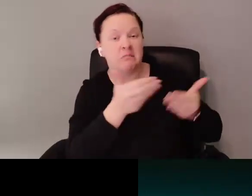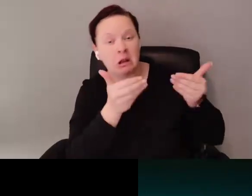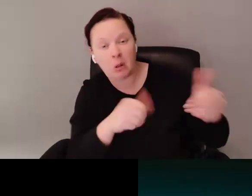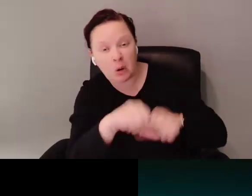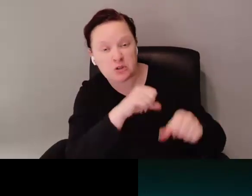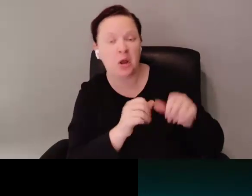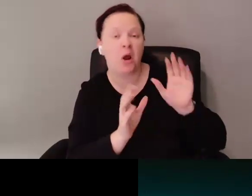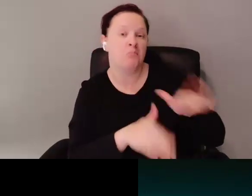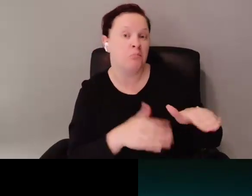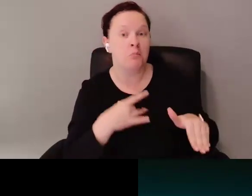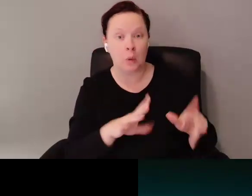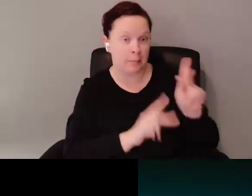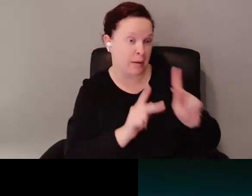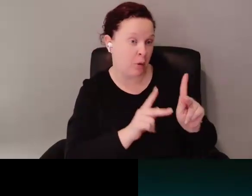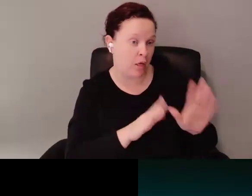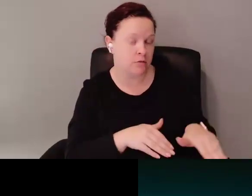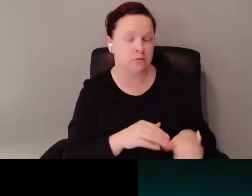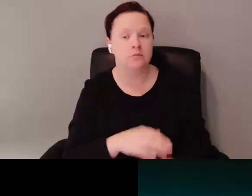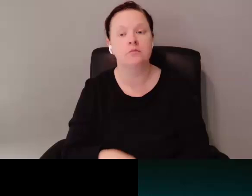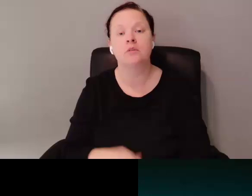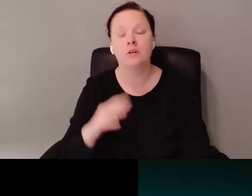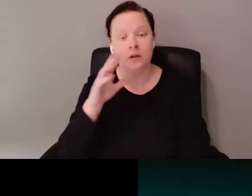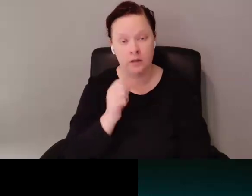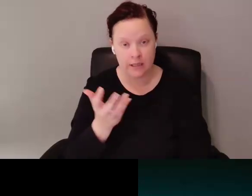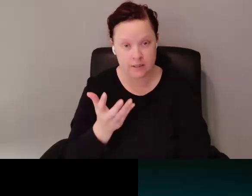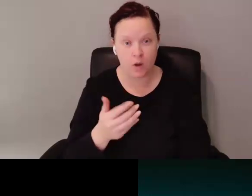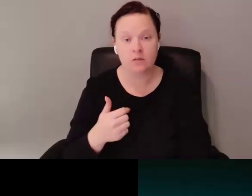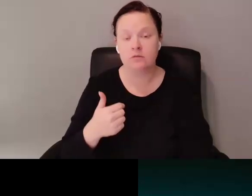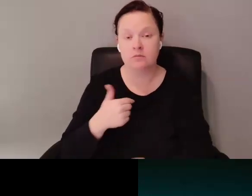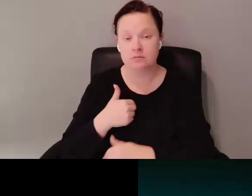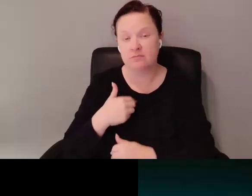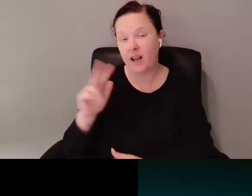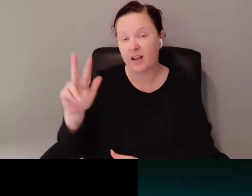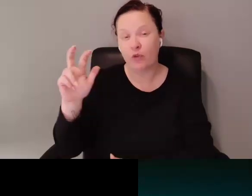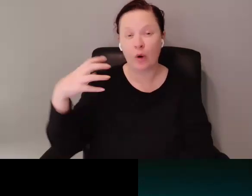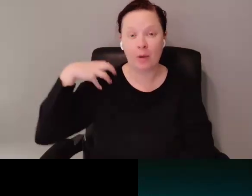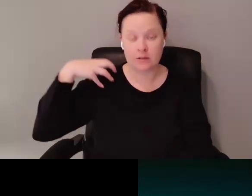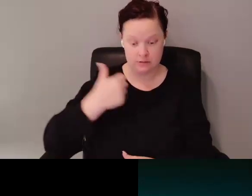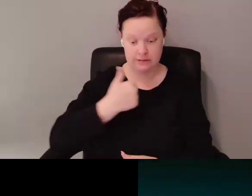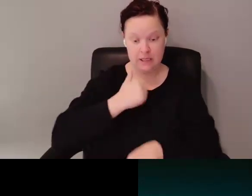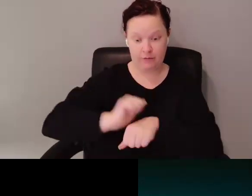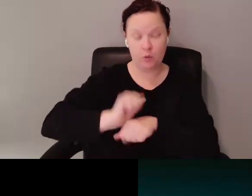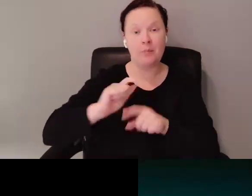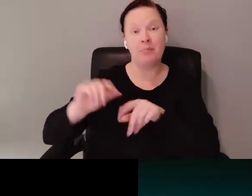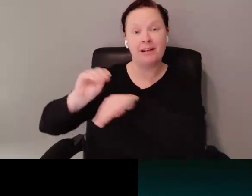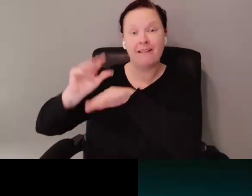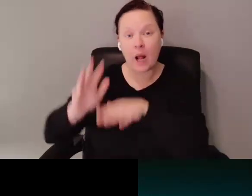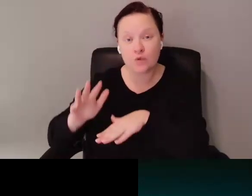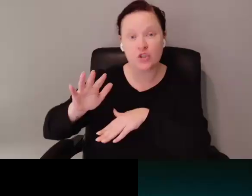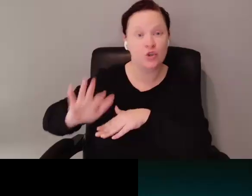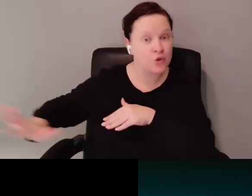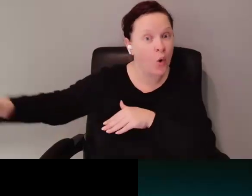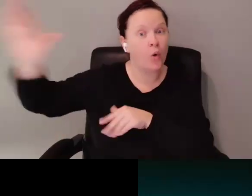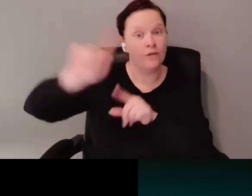like people. Well, guess what? I have 300 bosses. I'm self-employed. All of the counselors that I work with in the different